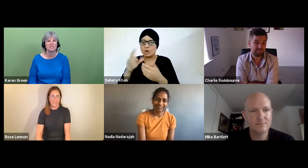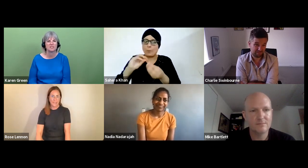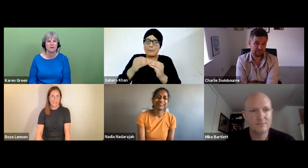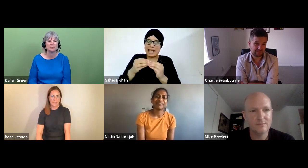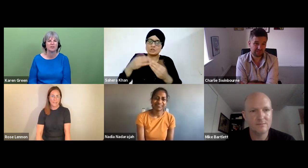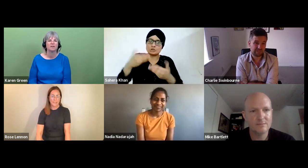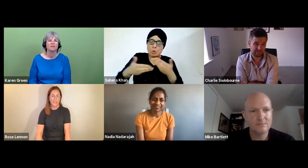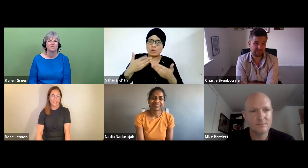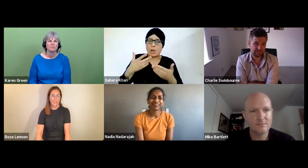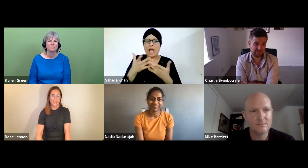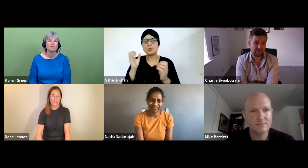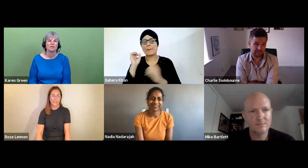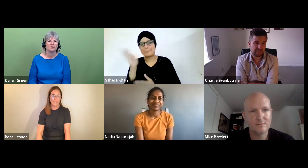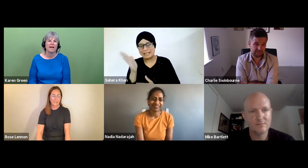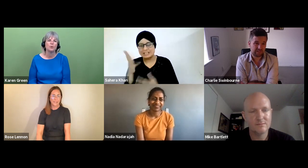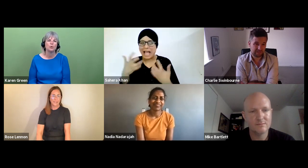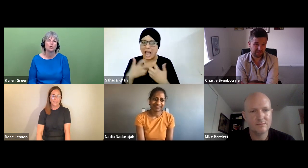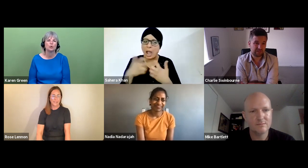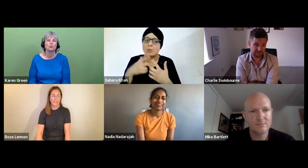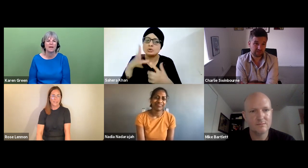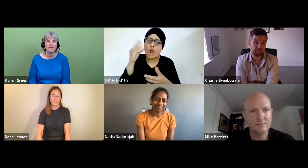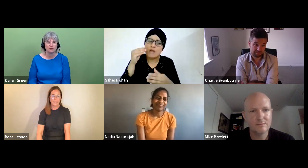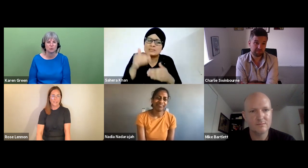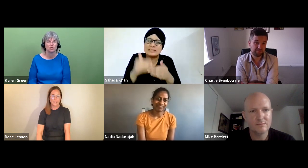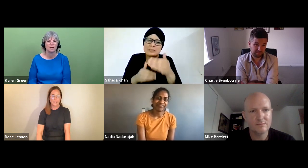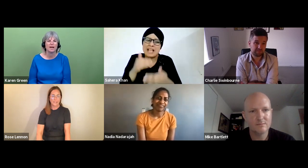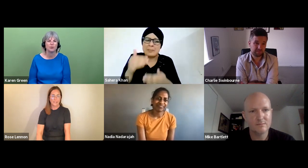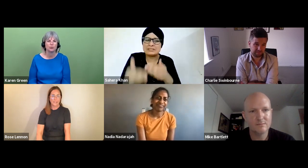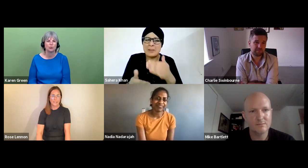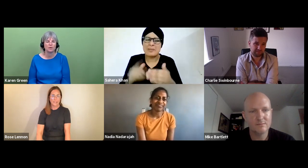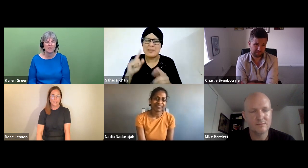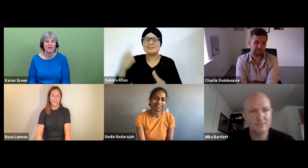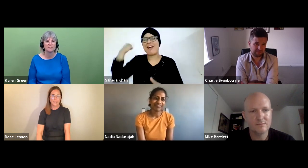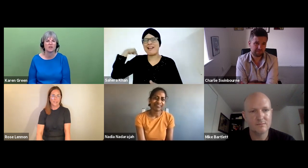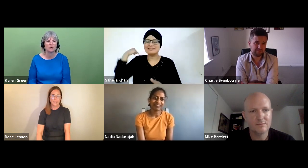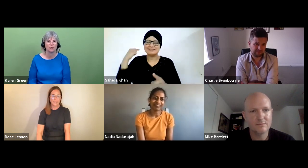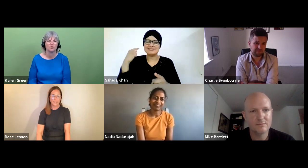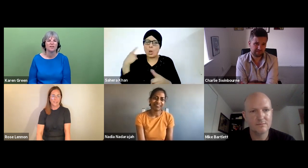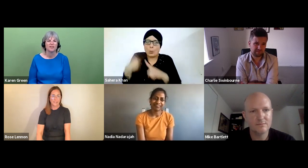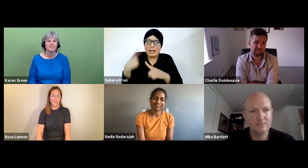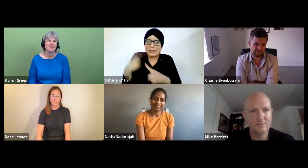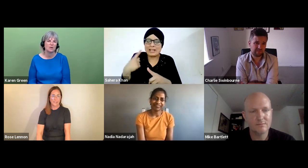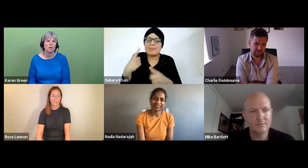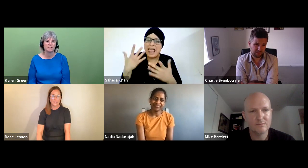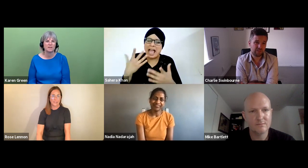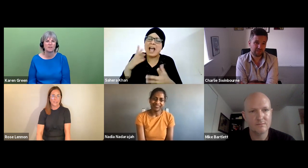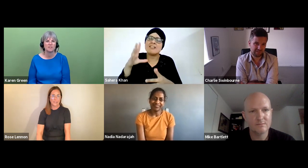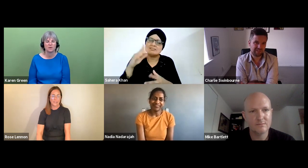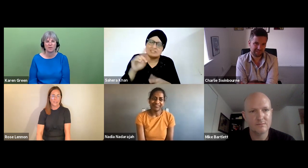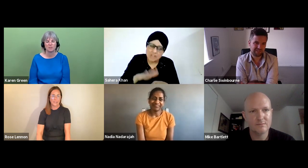time. And how you can create the story, how you can create that dialogue, and taking it one step at a time. So when I